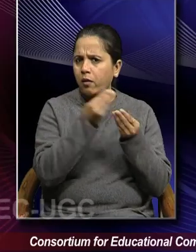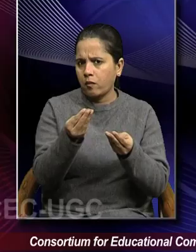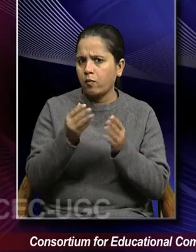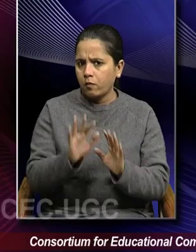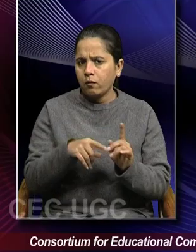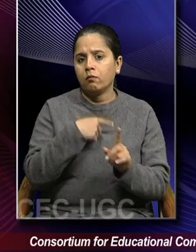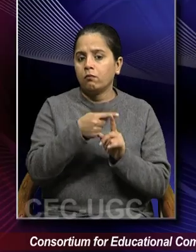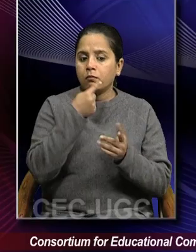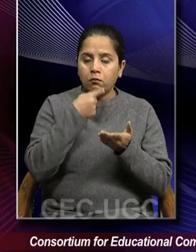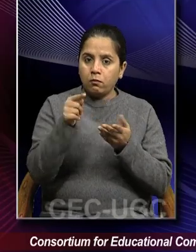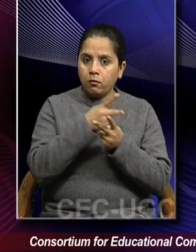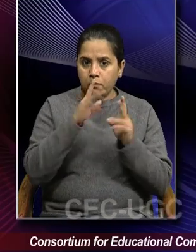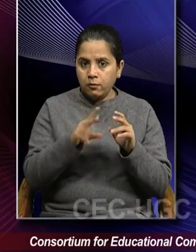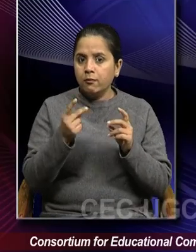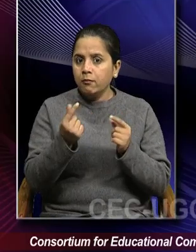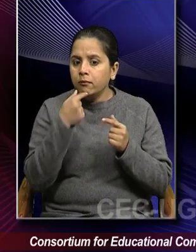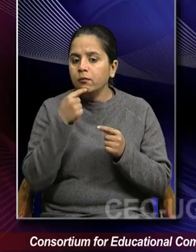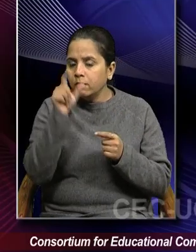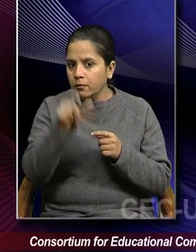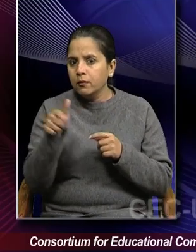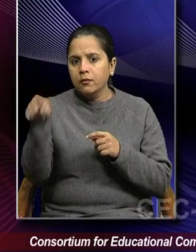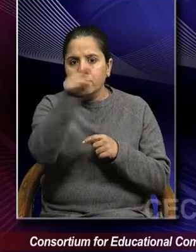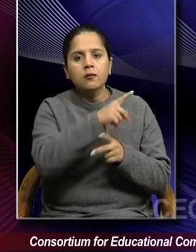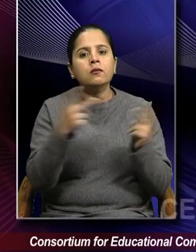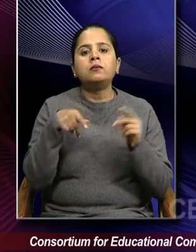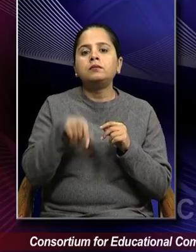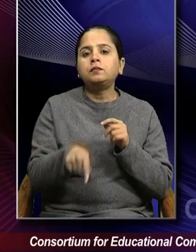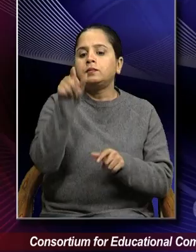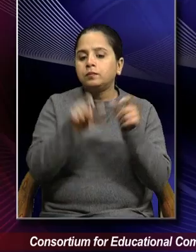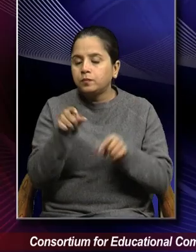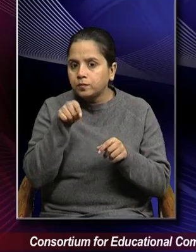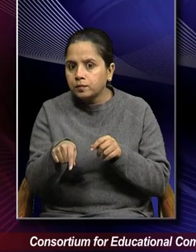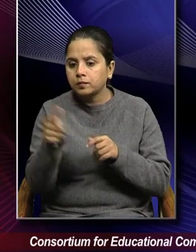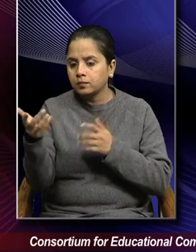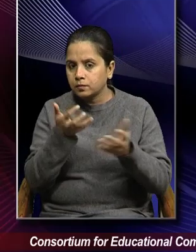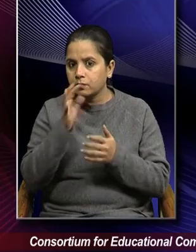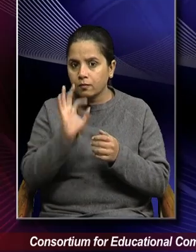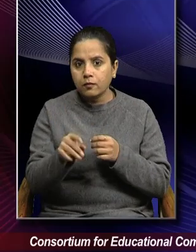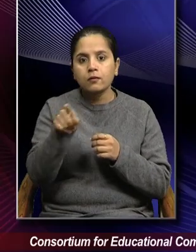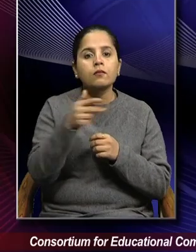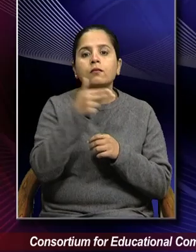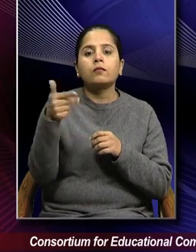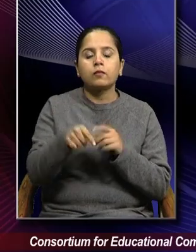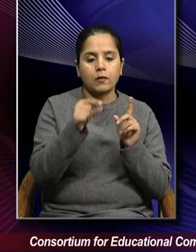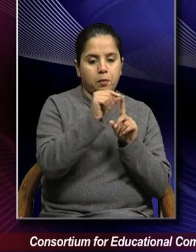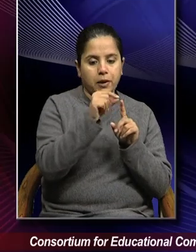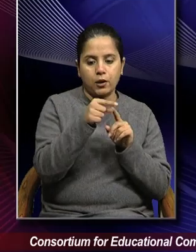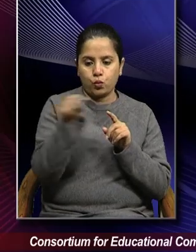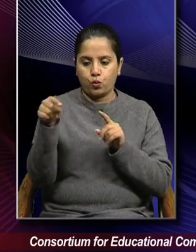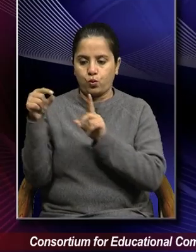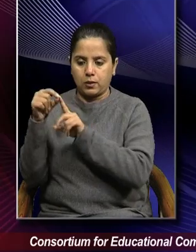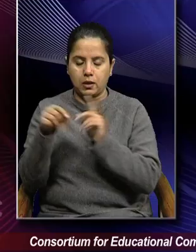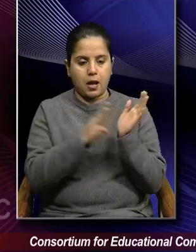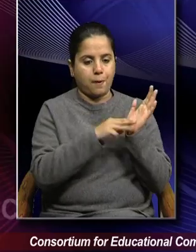also allows instant person to person and person to merchant, which is actually known as P2P and